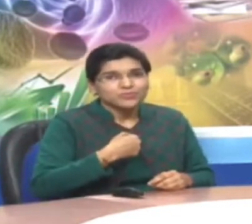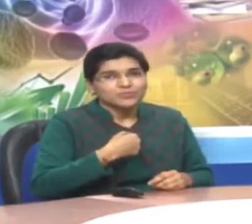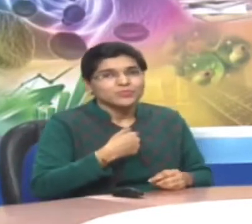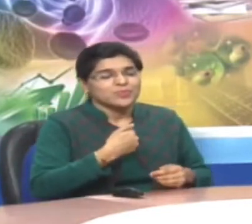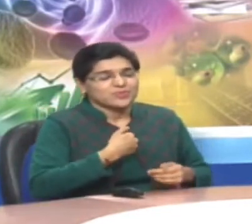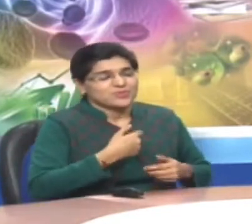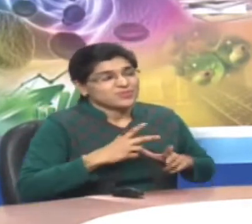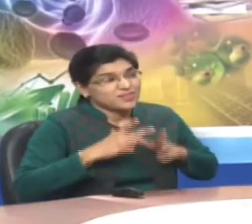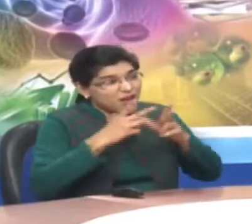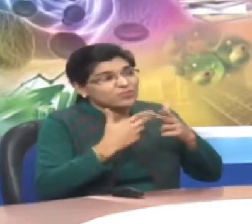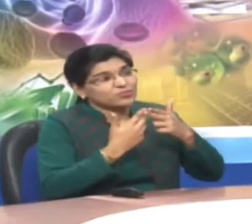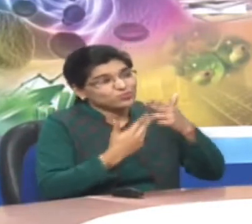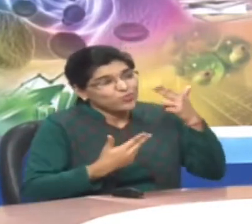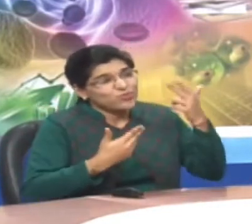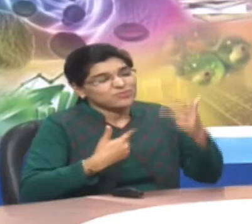story.